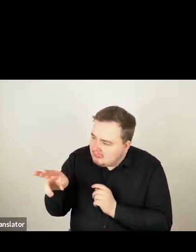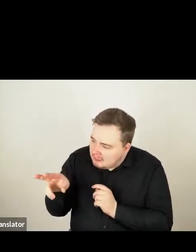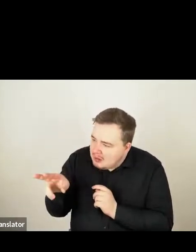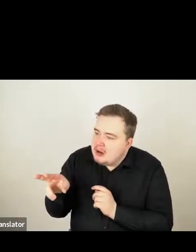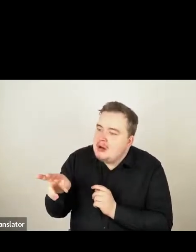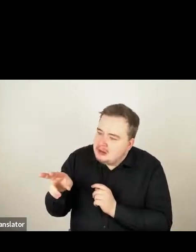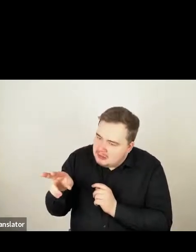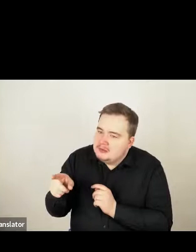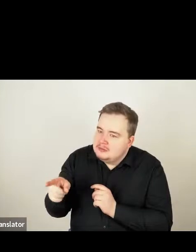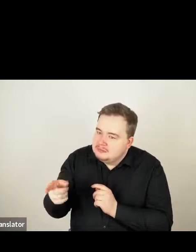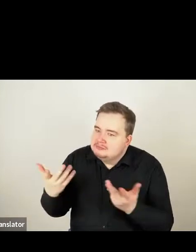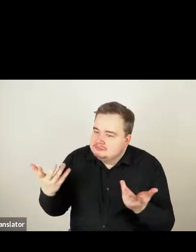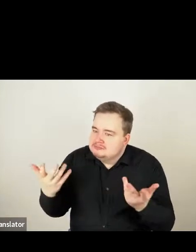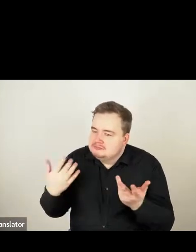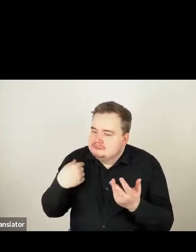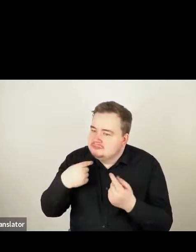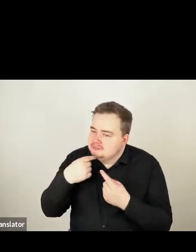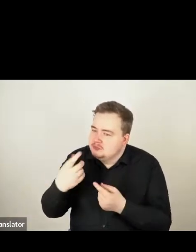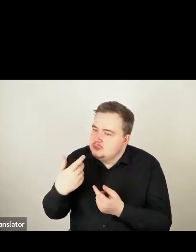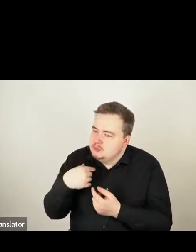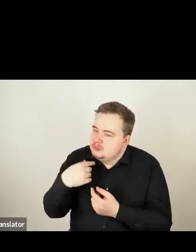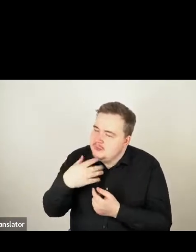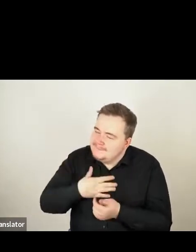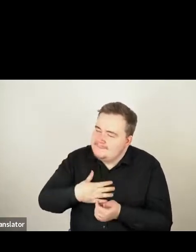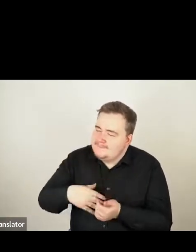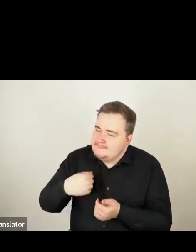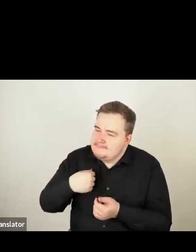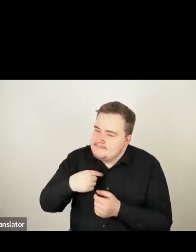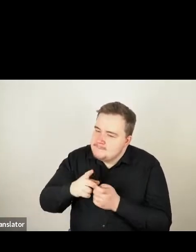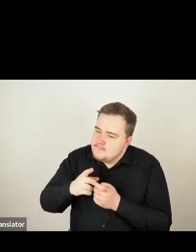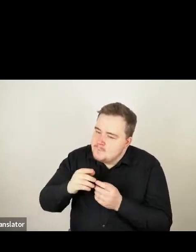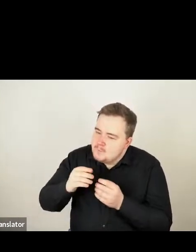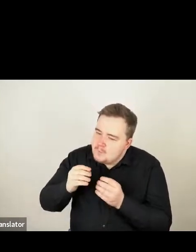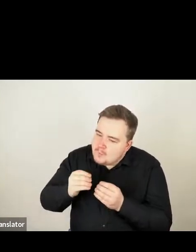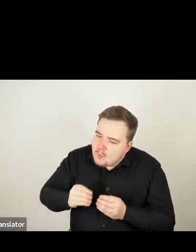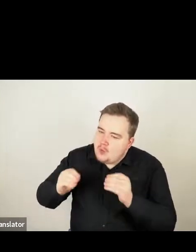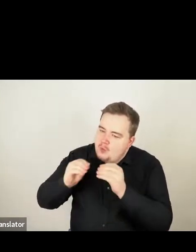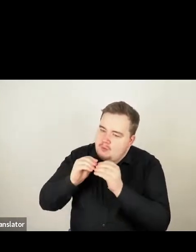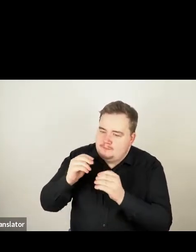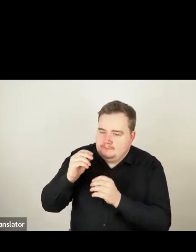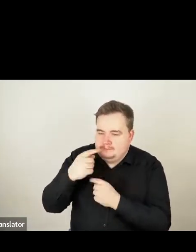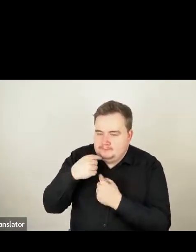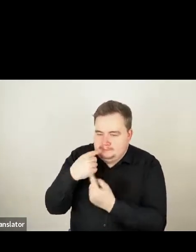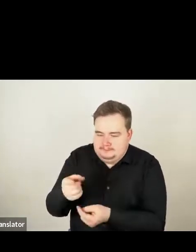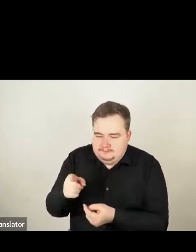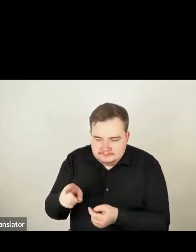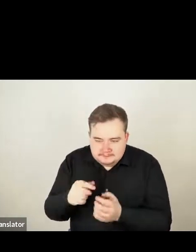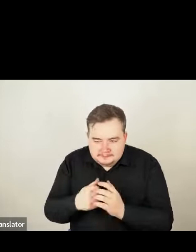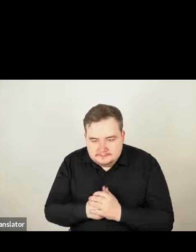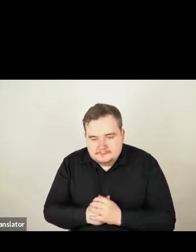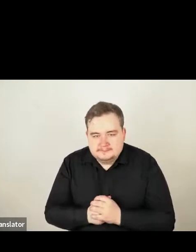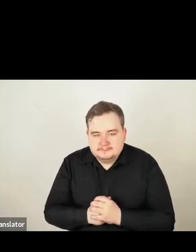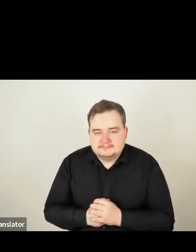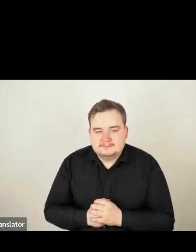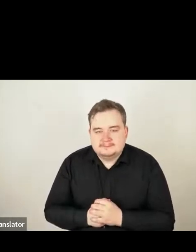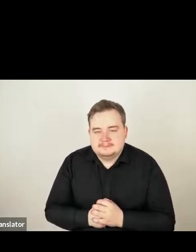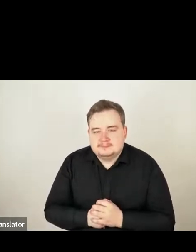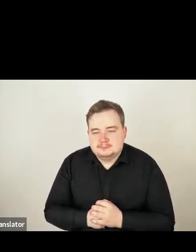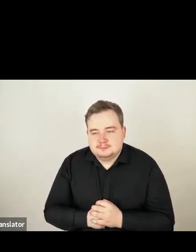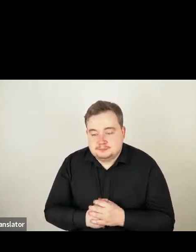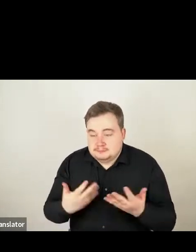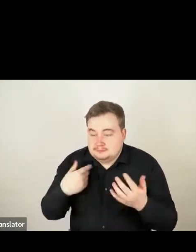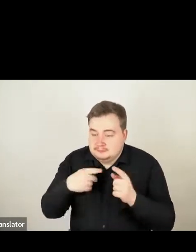more ways in which parliaments can do that assessment. And that audit, that assessment is fundamental to understand the